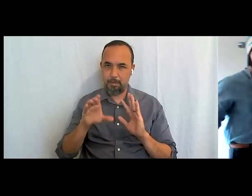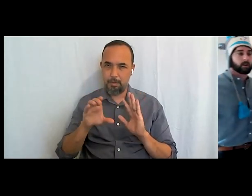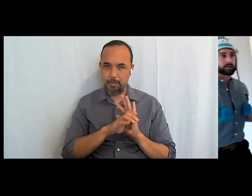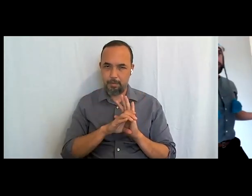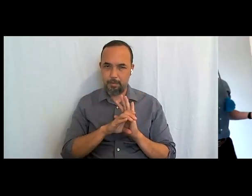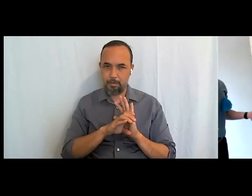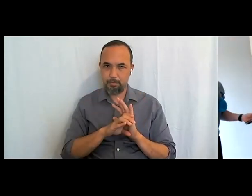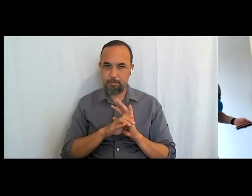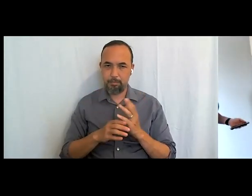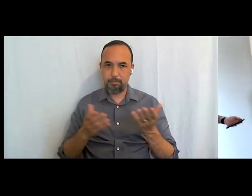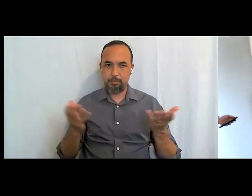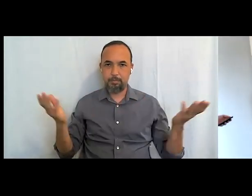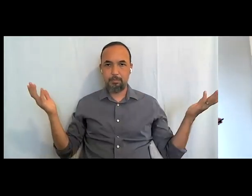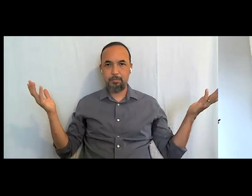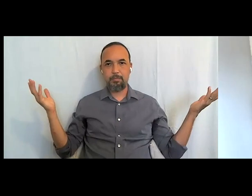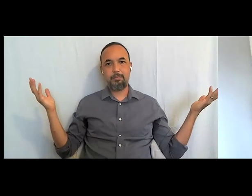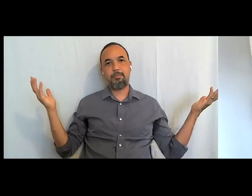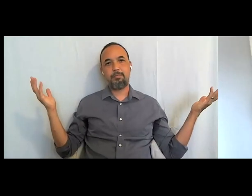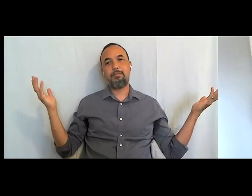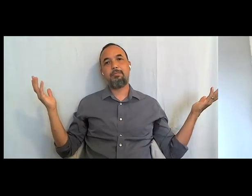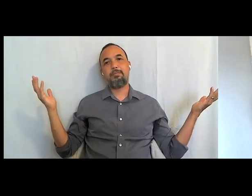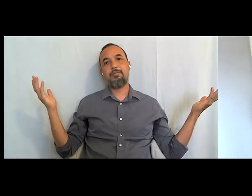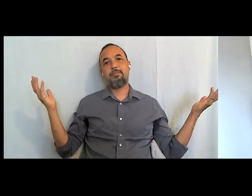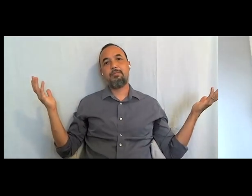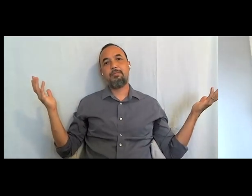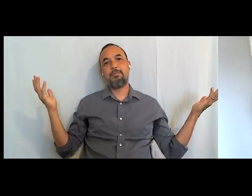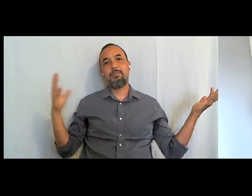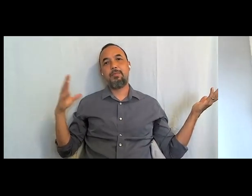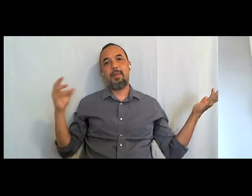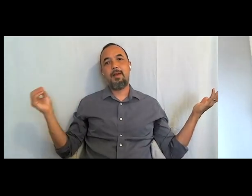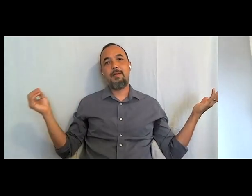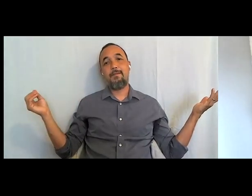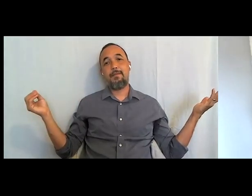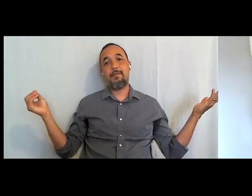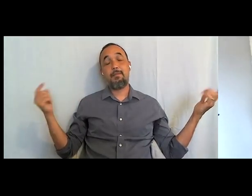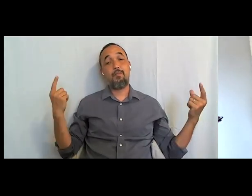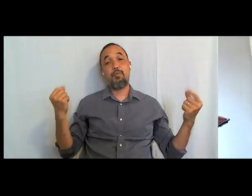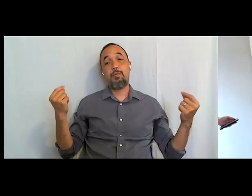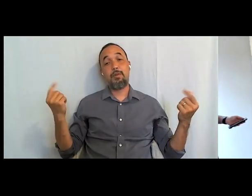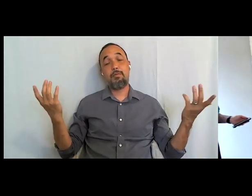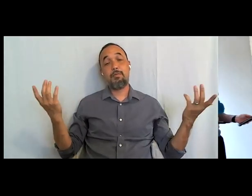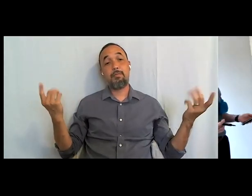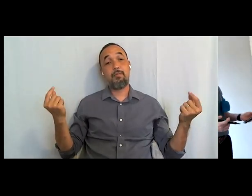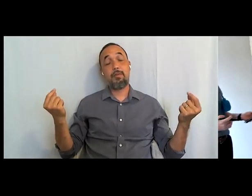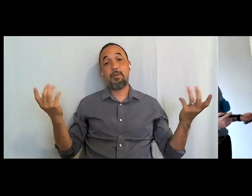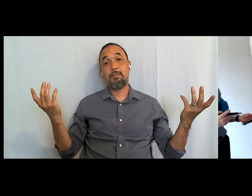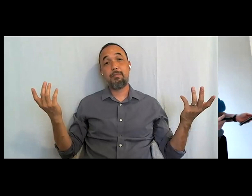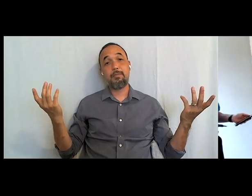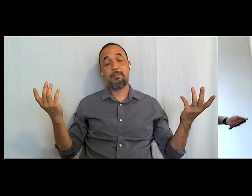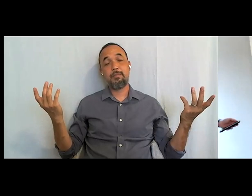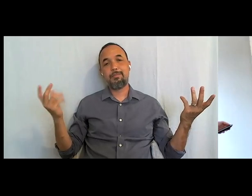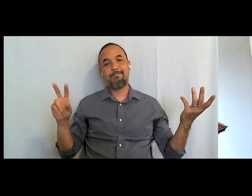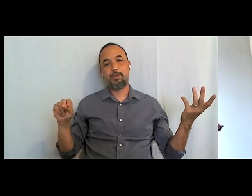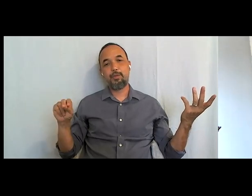Look, I just left the frame. What did I just do? What did I just do? No, it's not it's